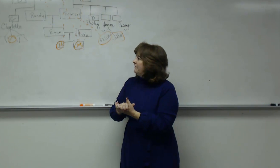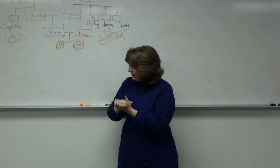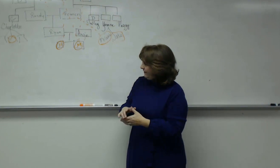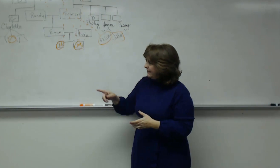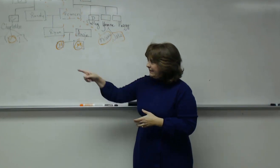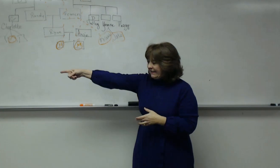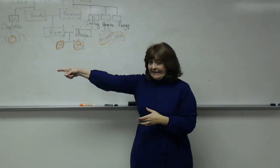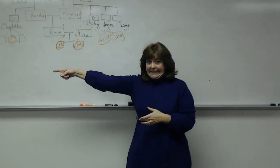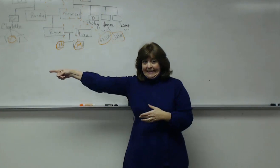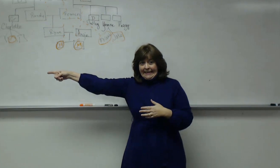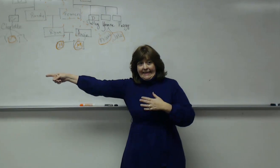Yes.